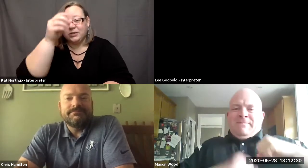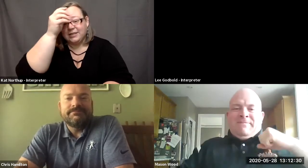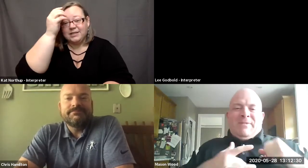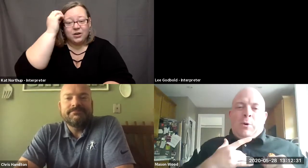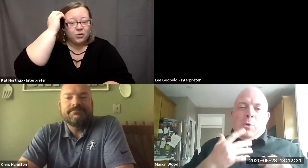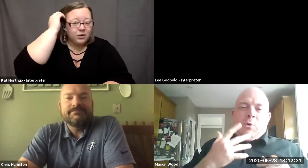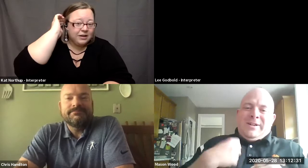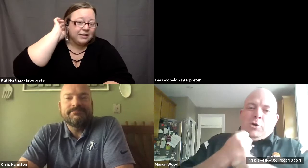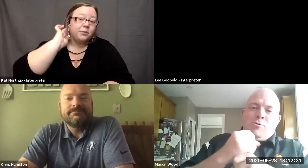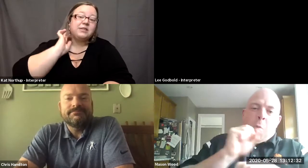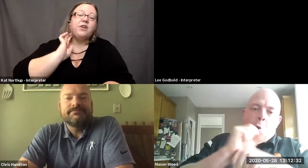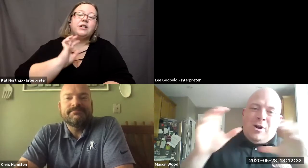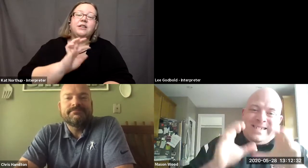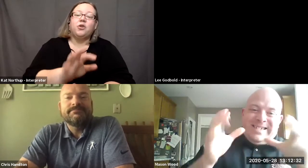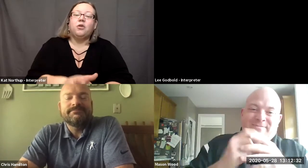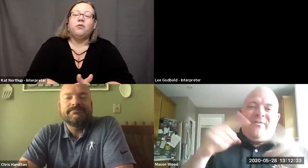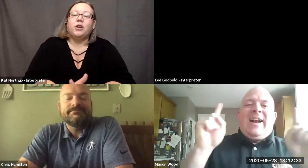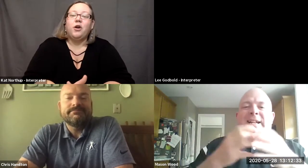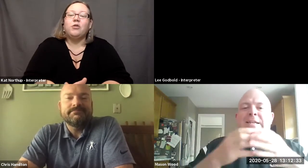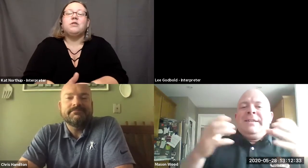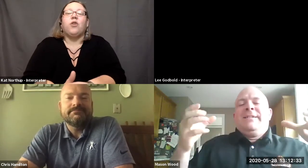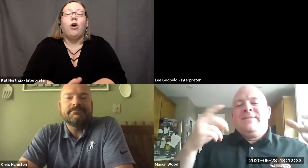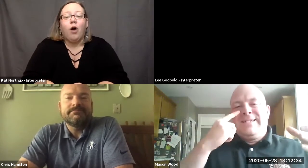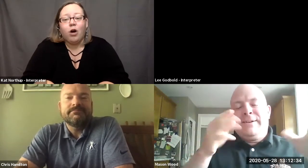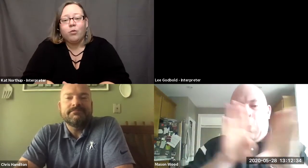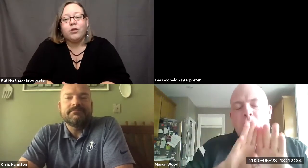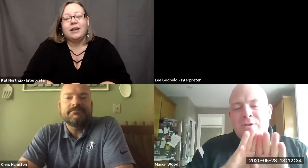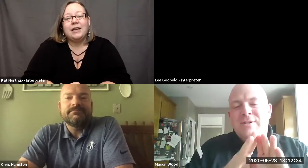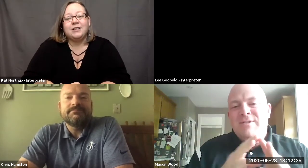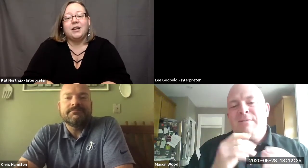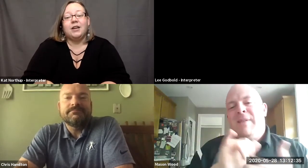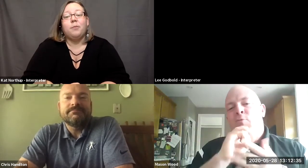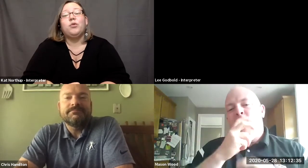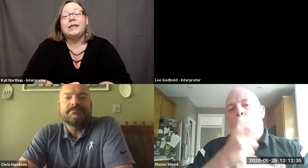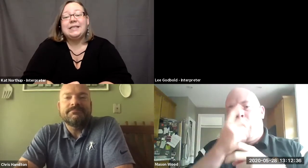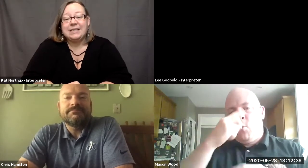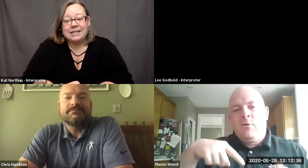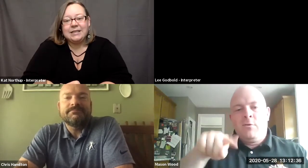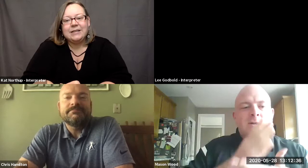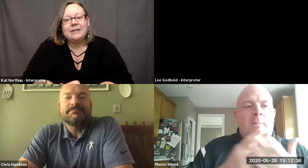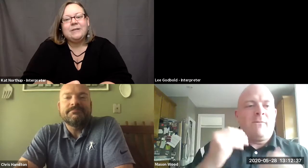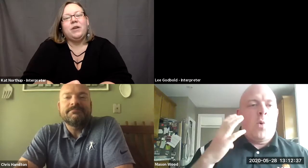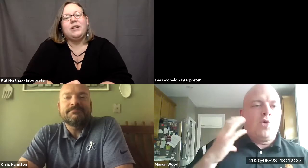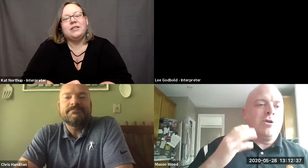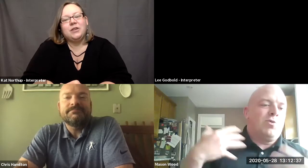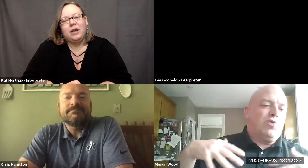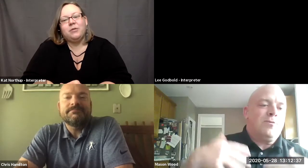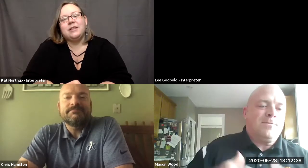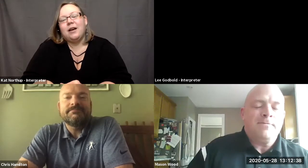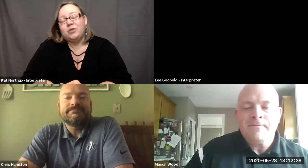And so that was very difficult for the coach for all the hard work that he had done pre-season. So that was, I'm sure